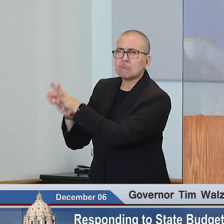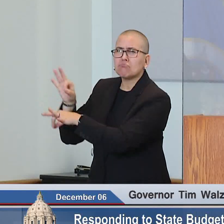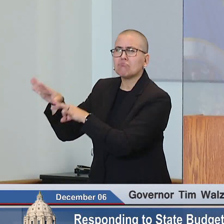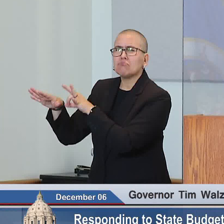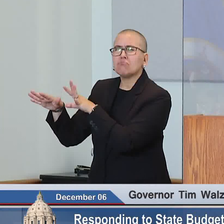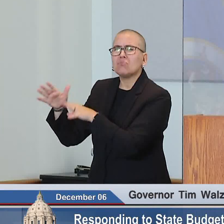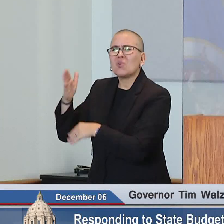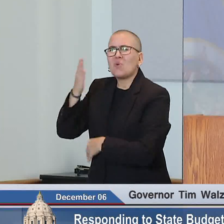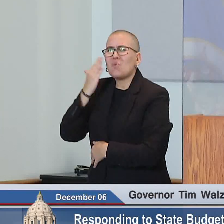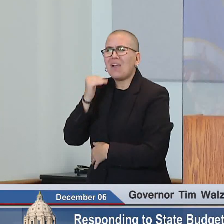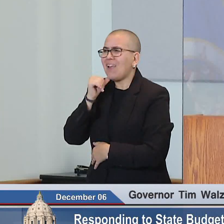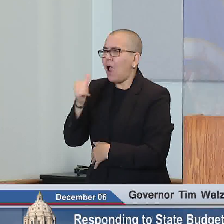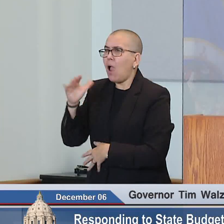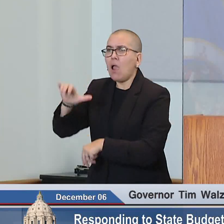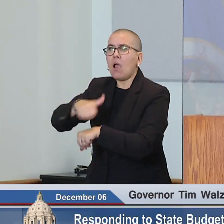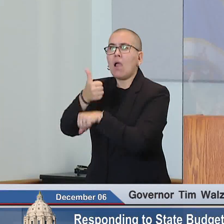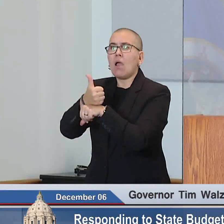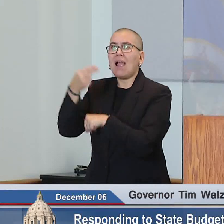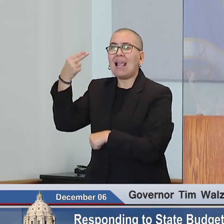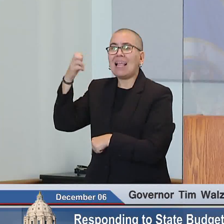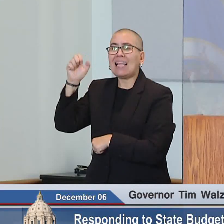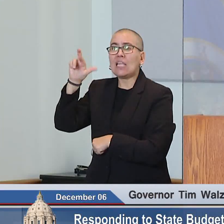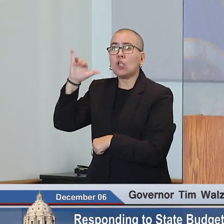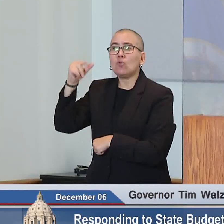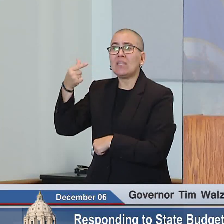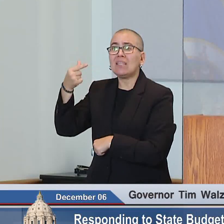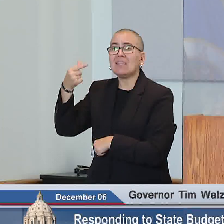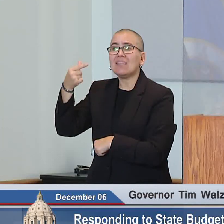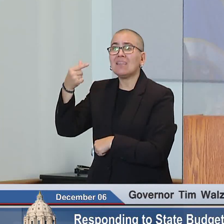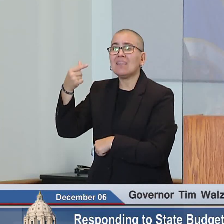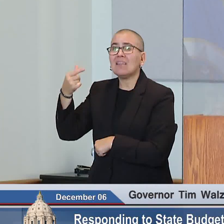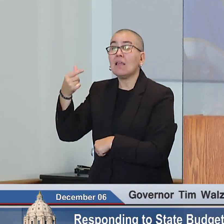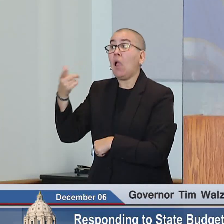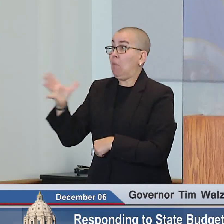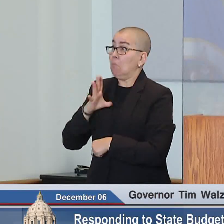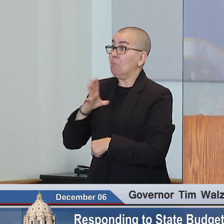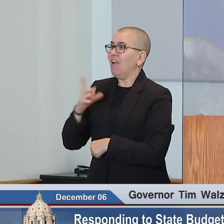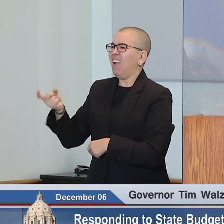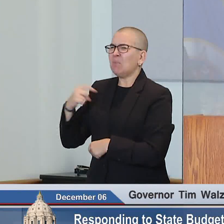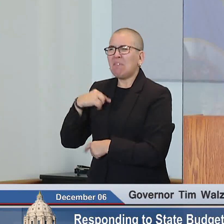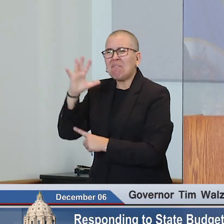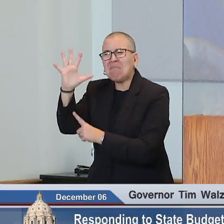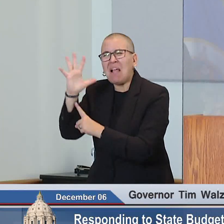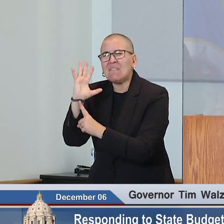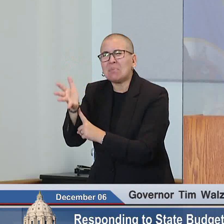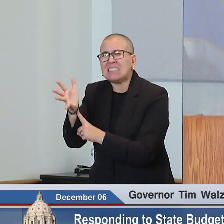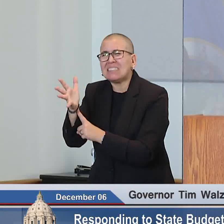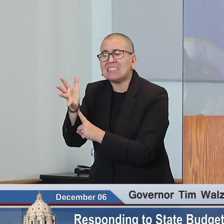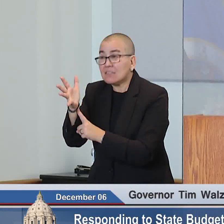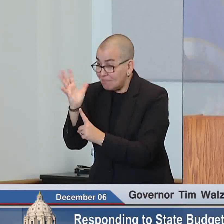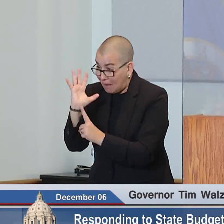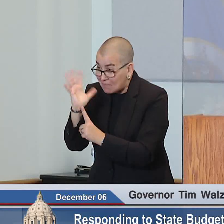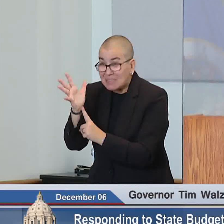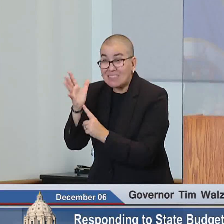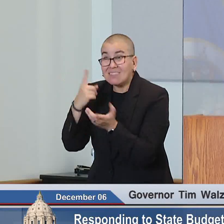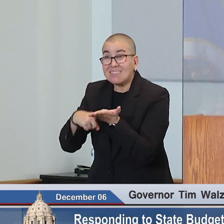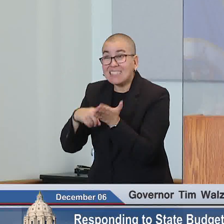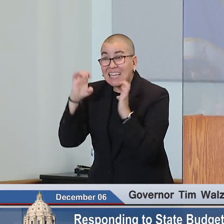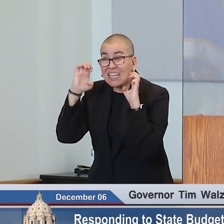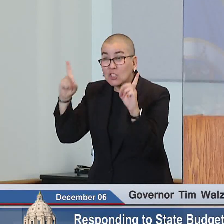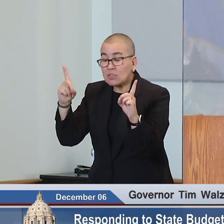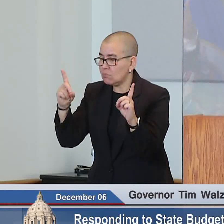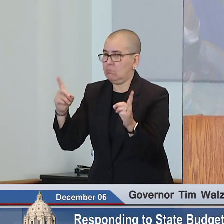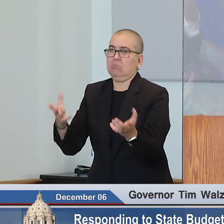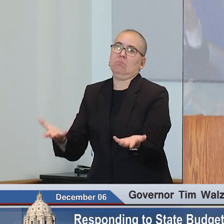And as it turned out, they gave us five minutes. They gave us five minutes to present our education budget on what we would try and do. This year, I think, is going to be a different